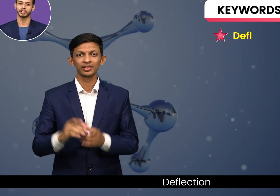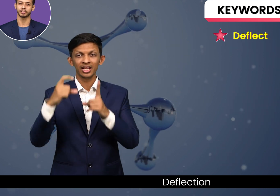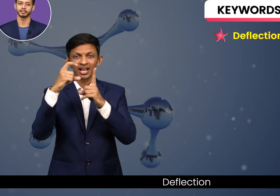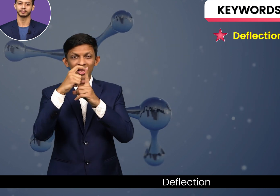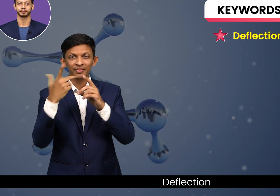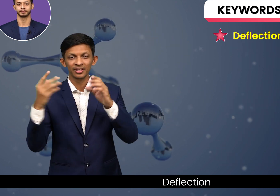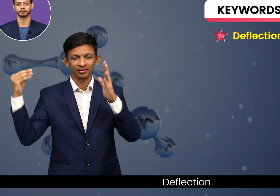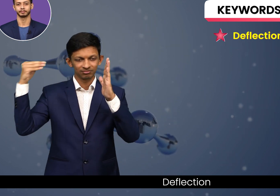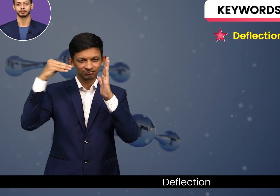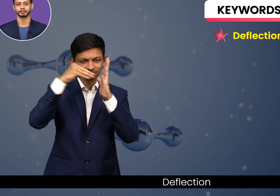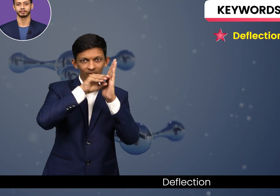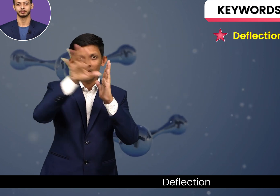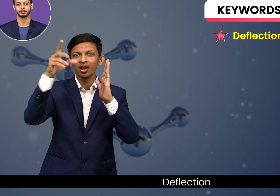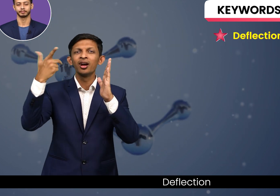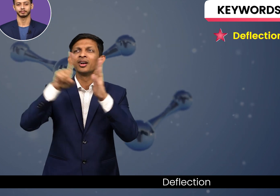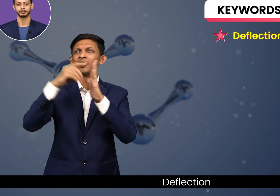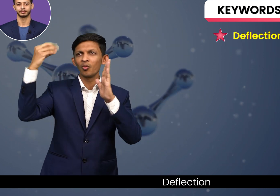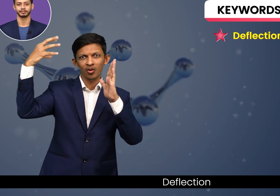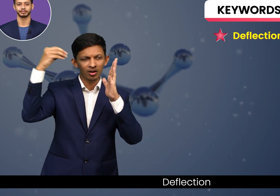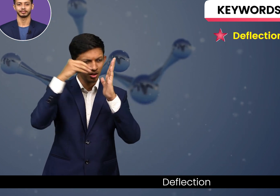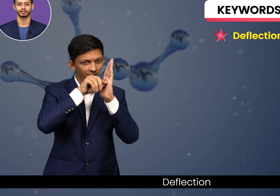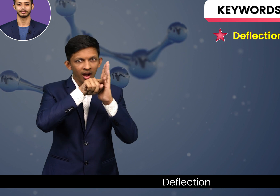Deflection, Deflection.